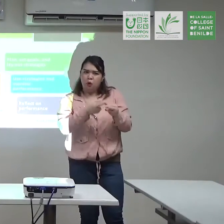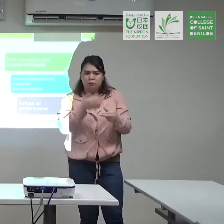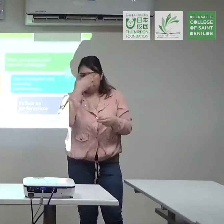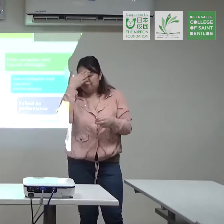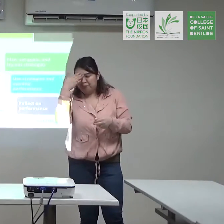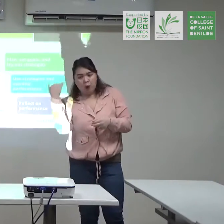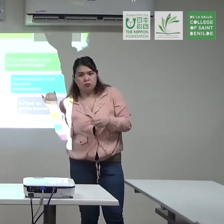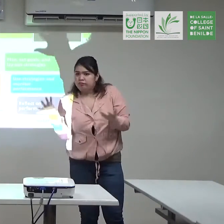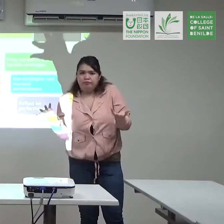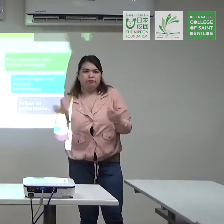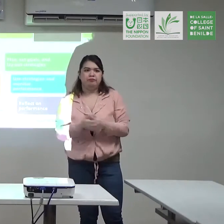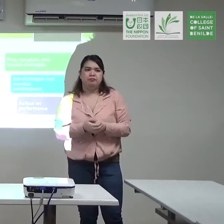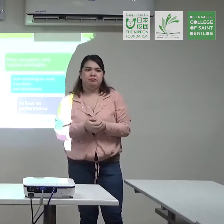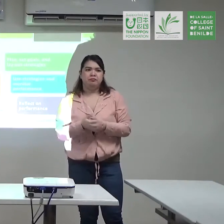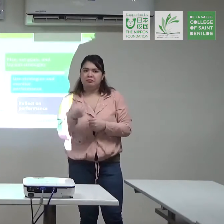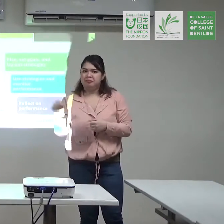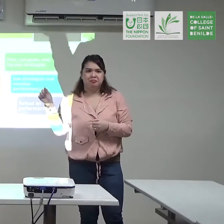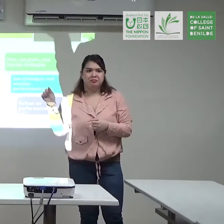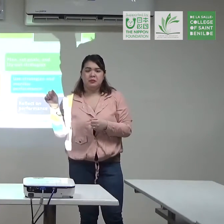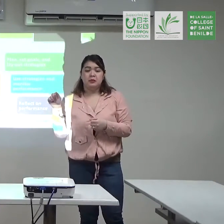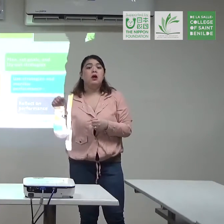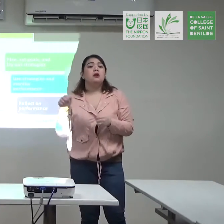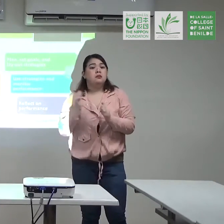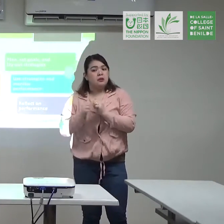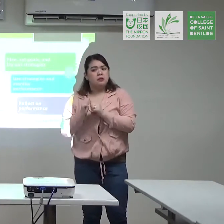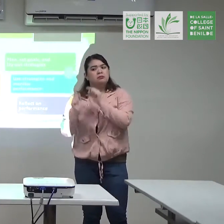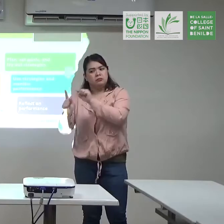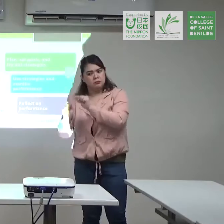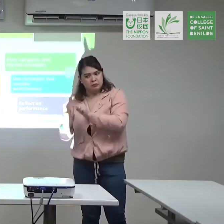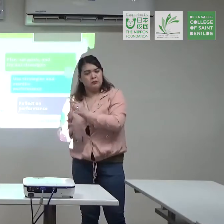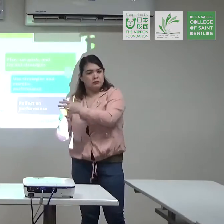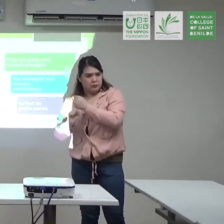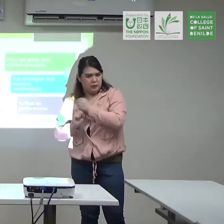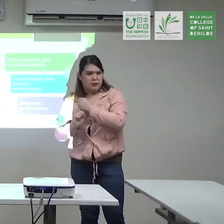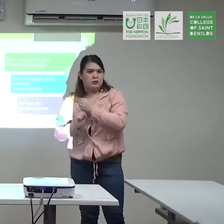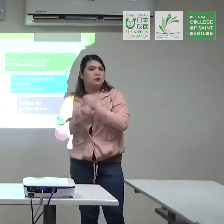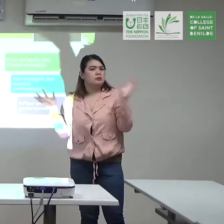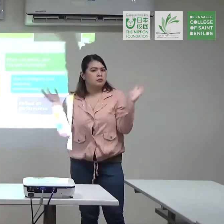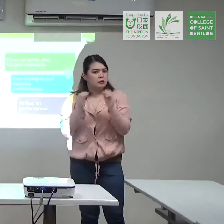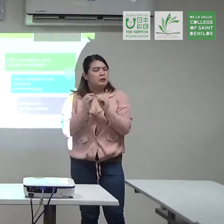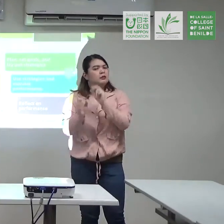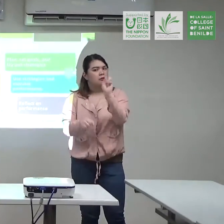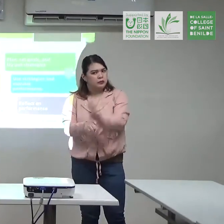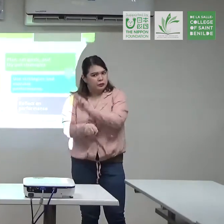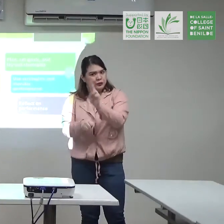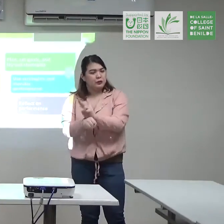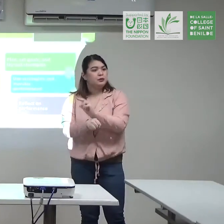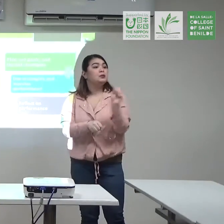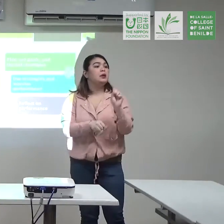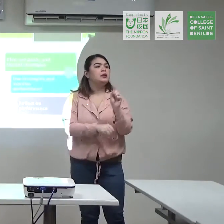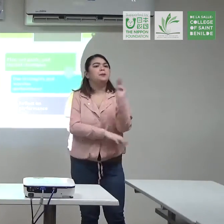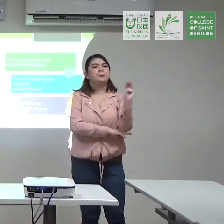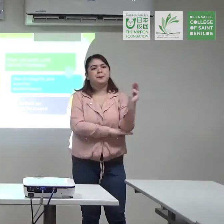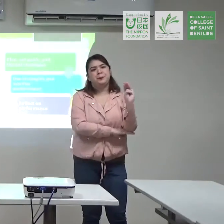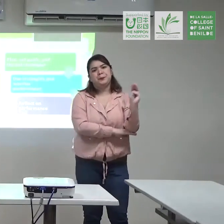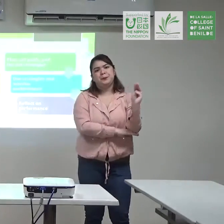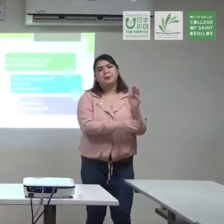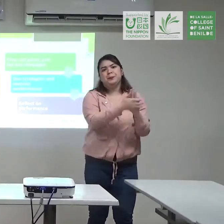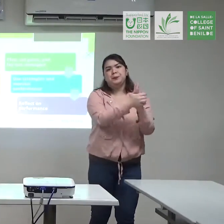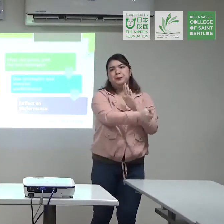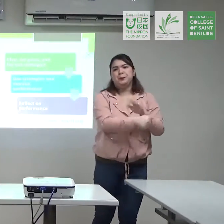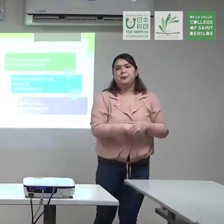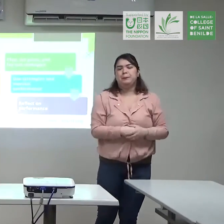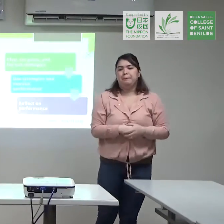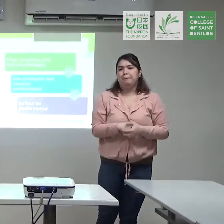it, whatever? The fact remains that you are using your metacognitive